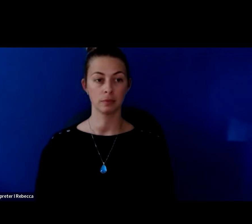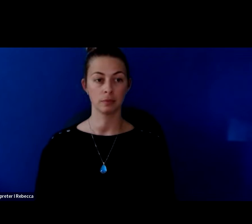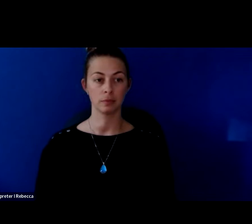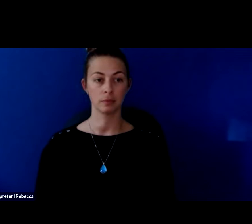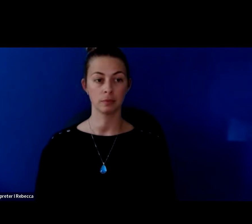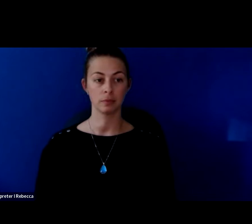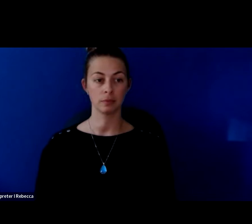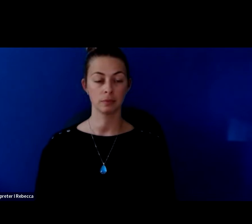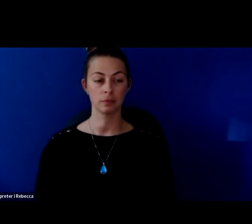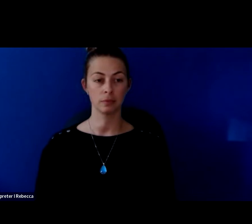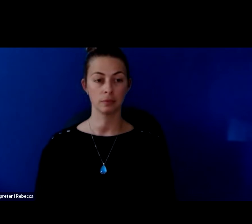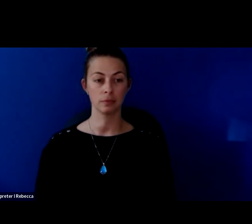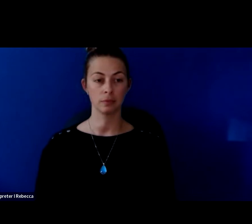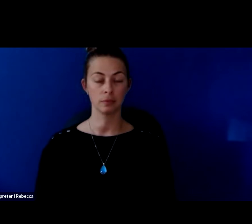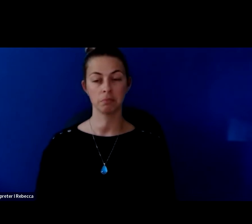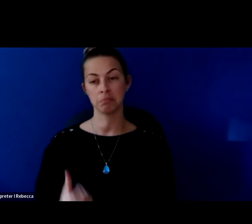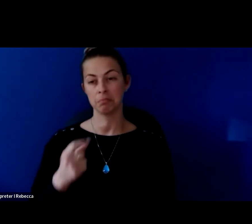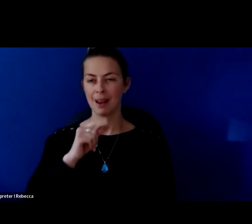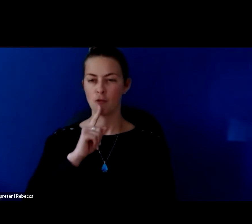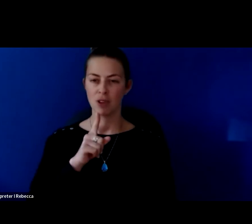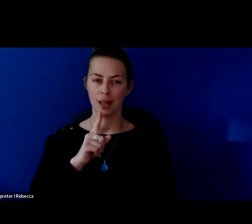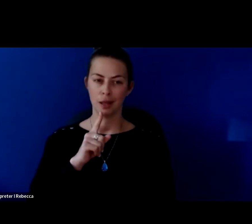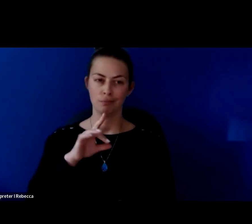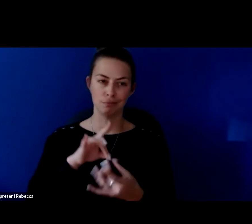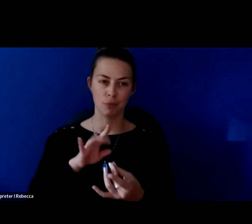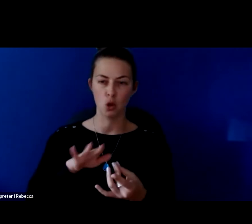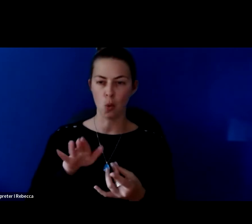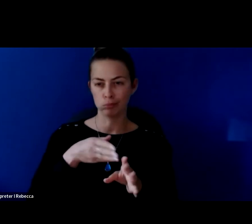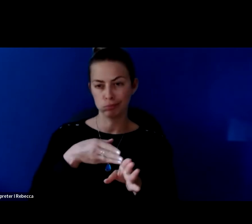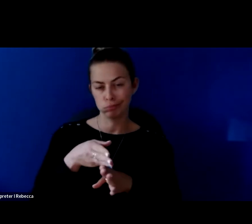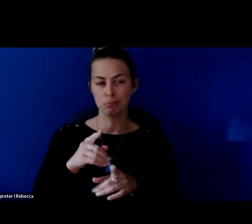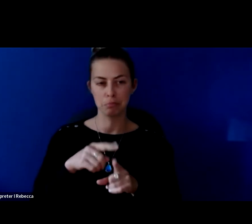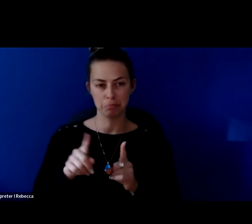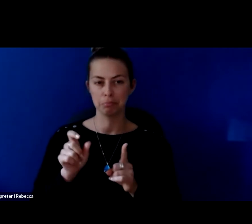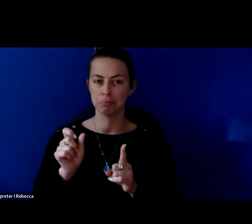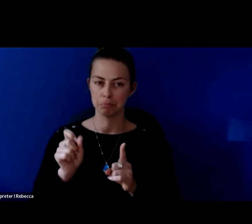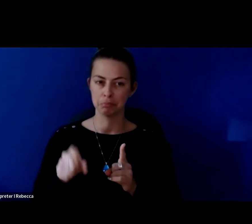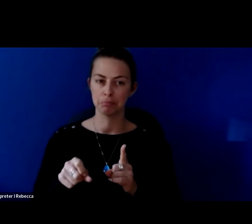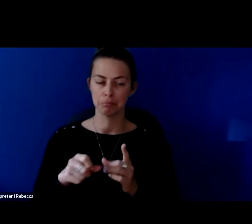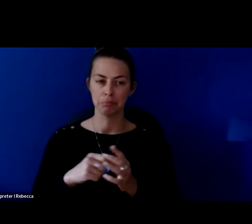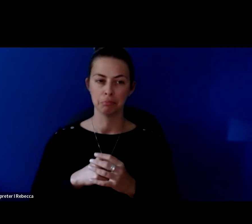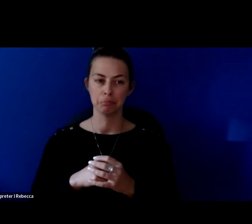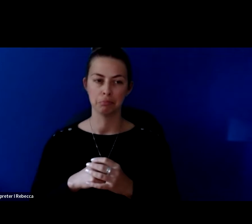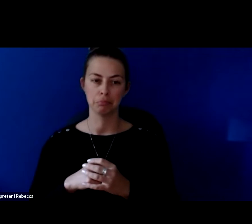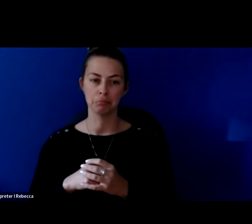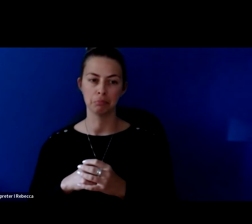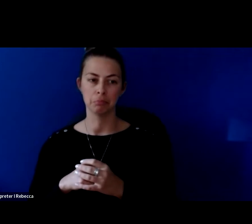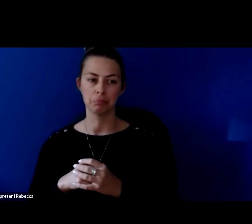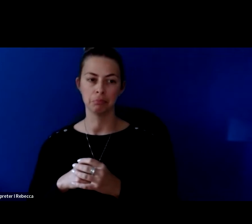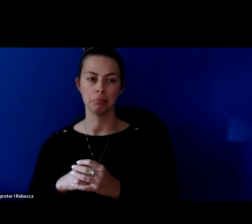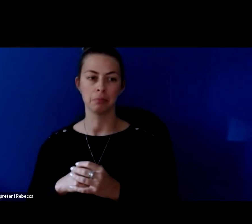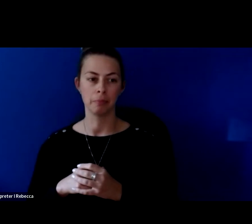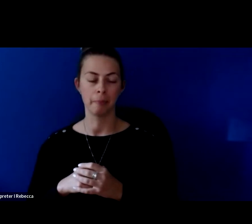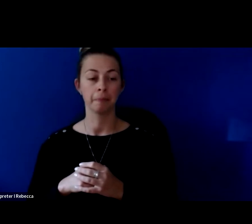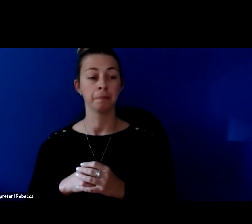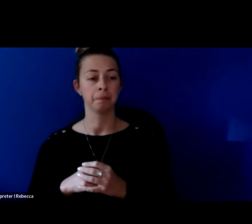I mean, it's not really within any of your areas, but student loan debt issues being bigger, but. So can I talk about this?